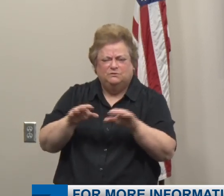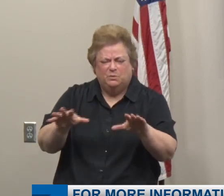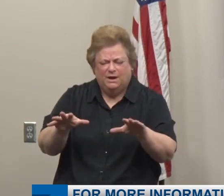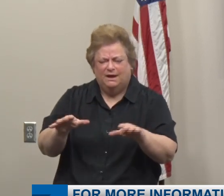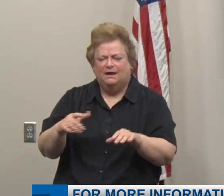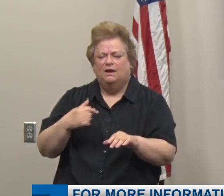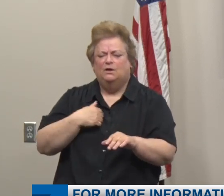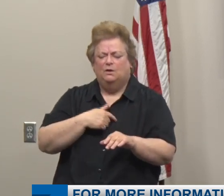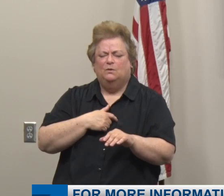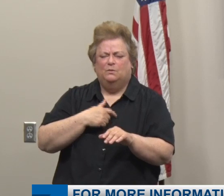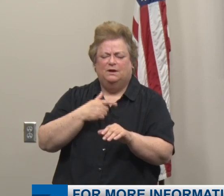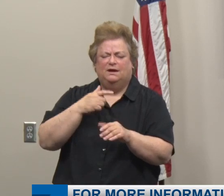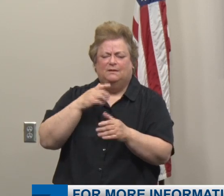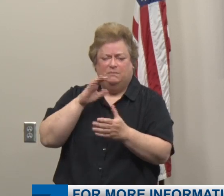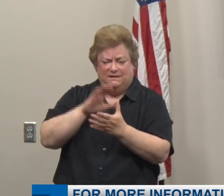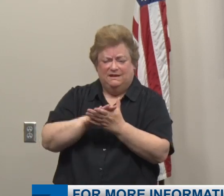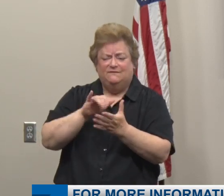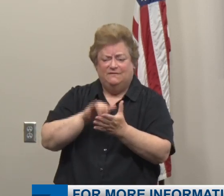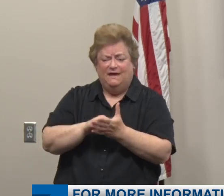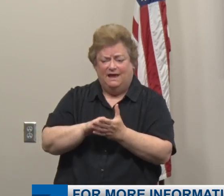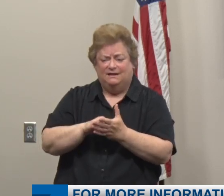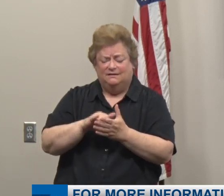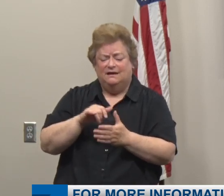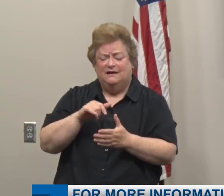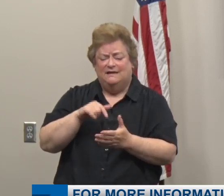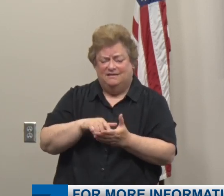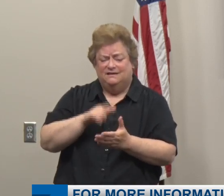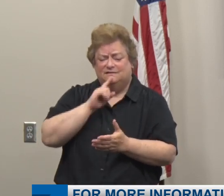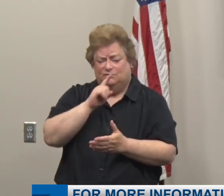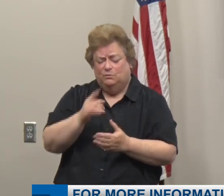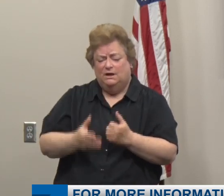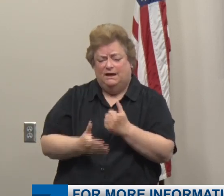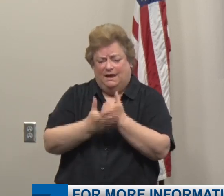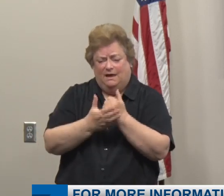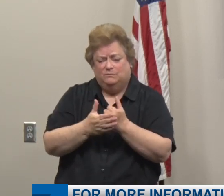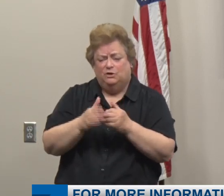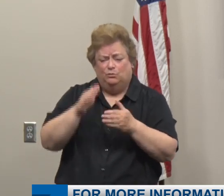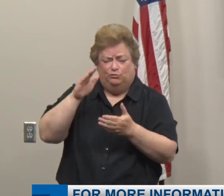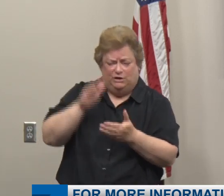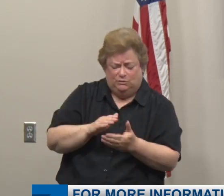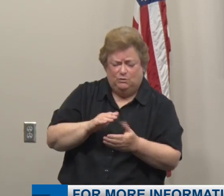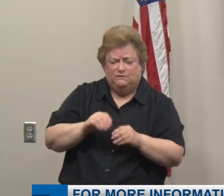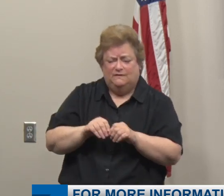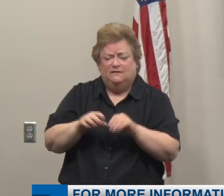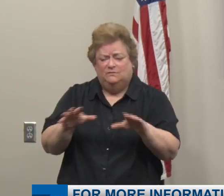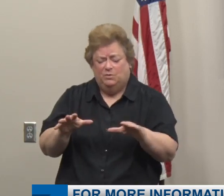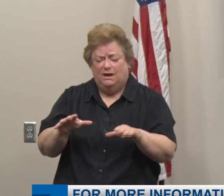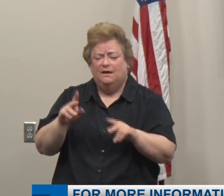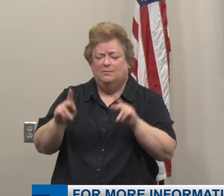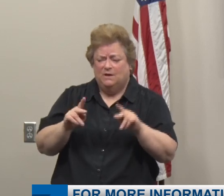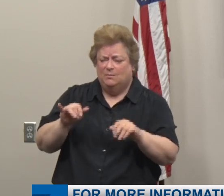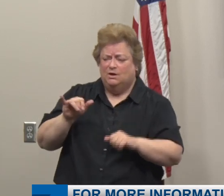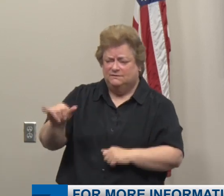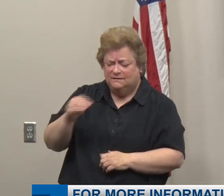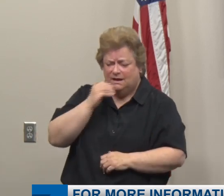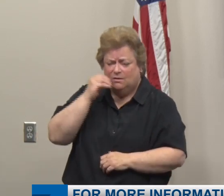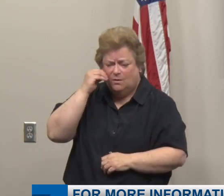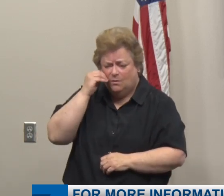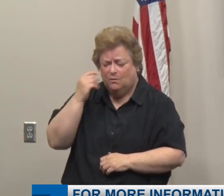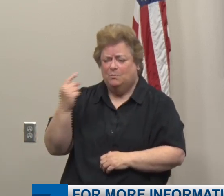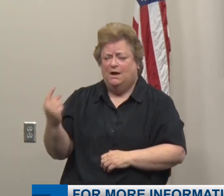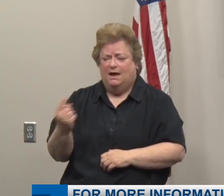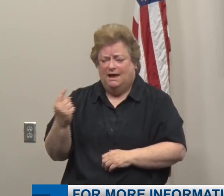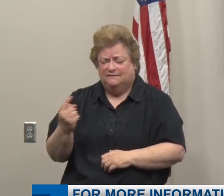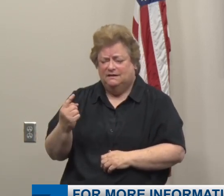contact tracing has played a major role in reducing the spread locally people have been staying home isolated and